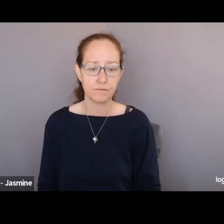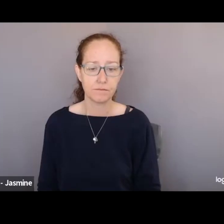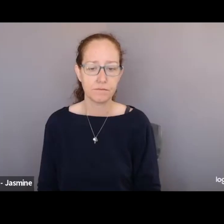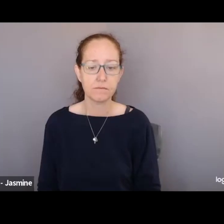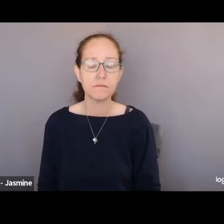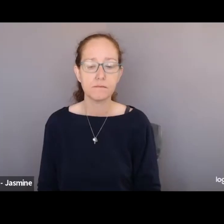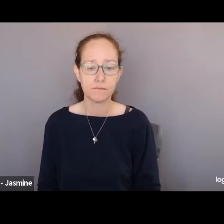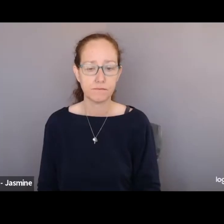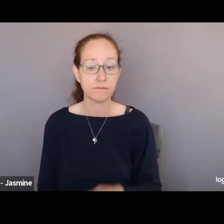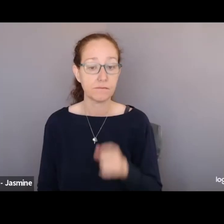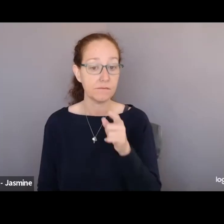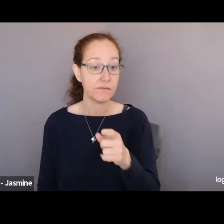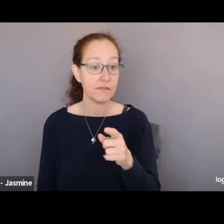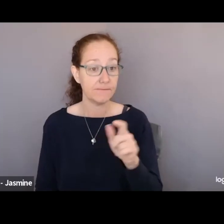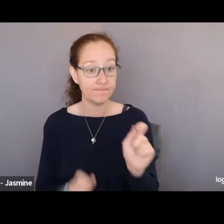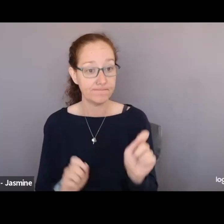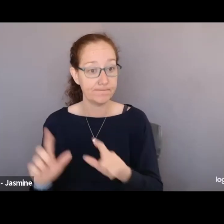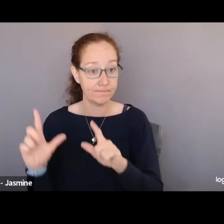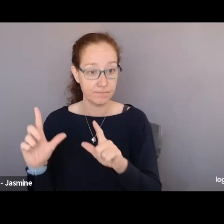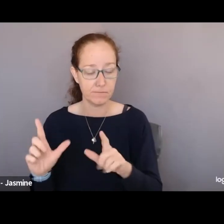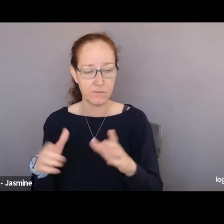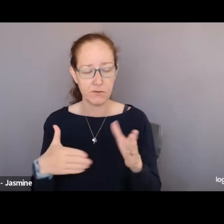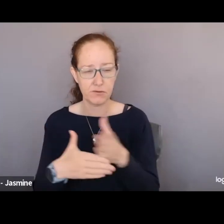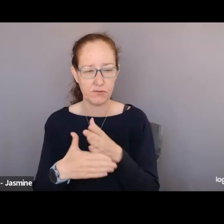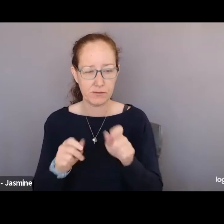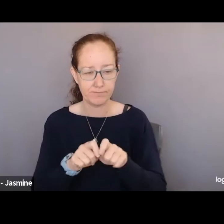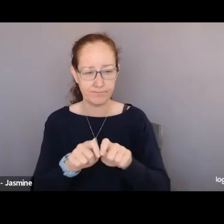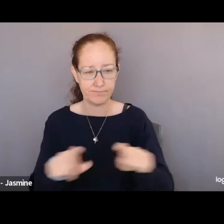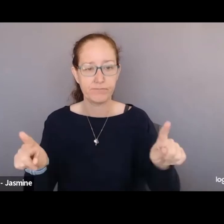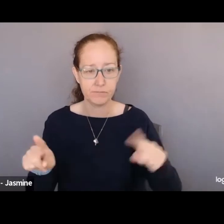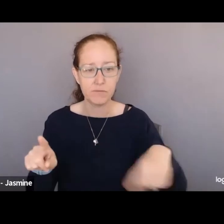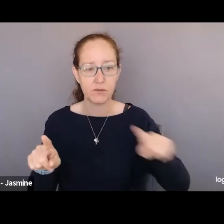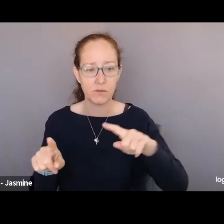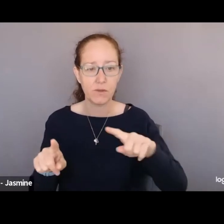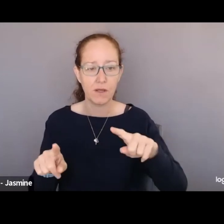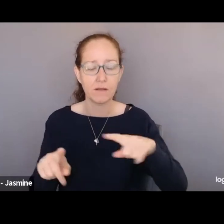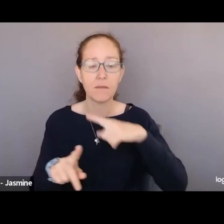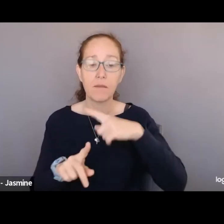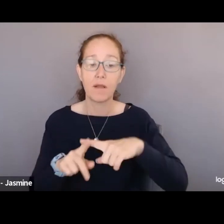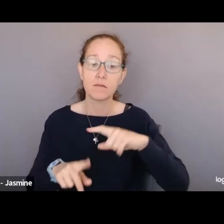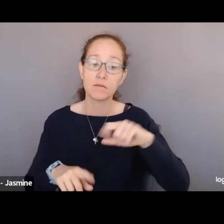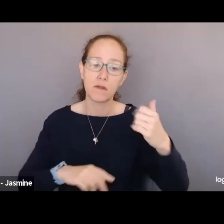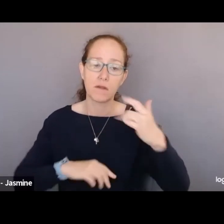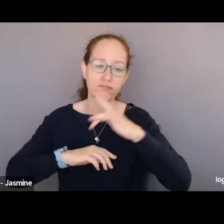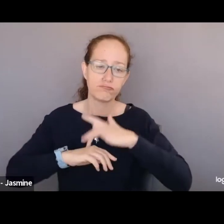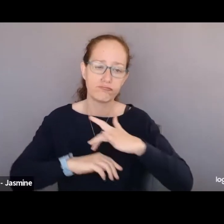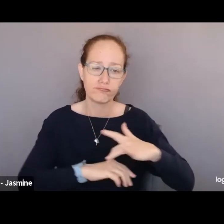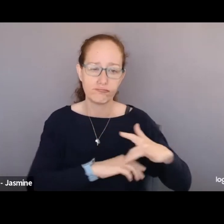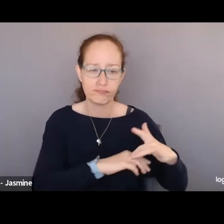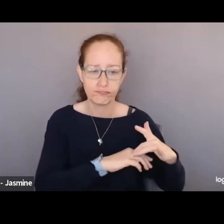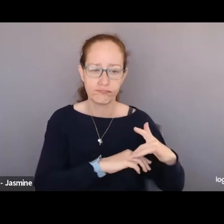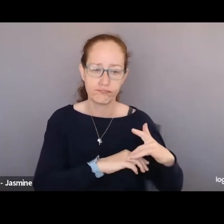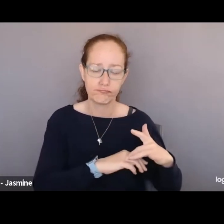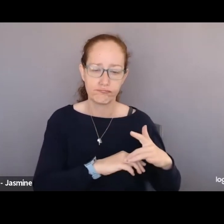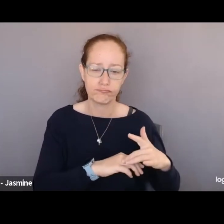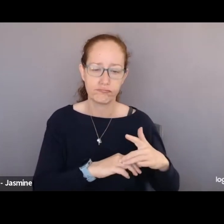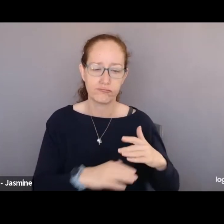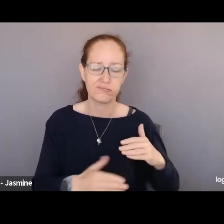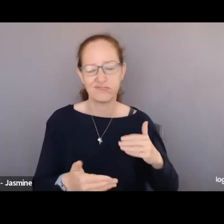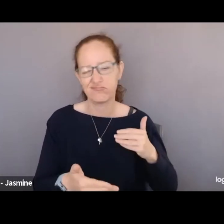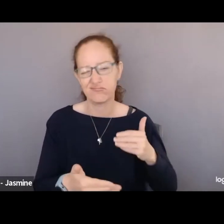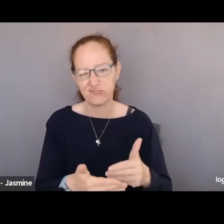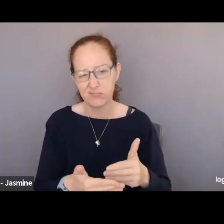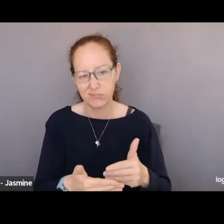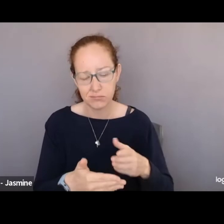We'll share this with you along with resources towards the end so that you can come back and look at this and then